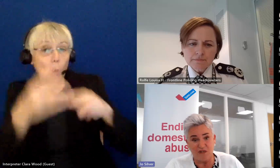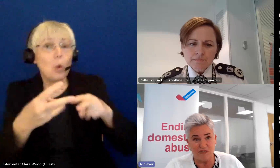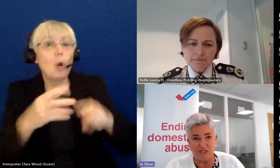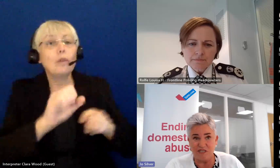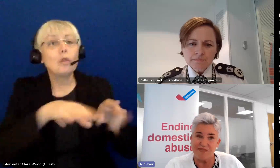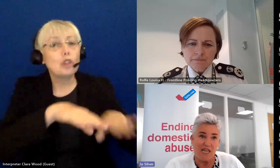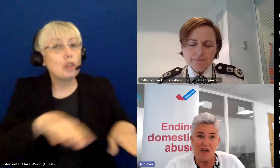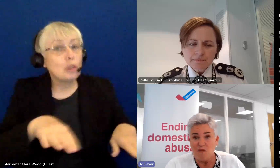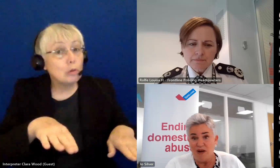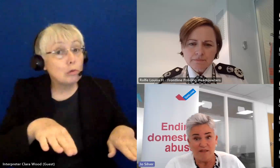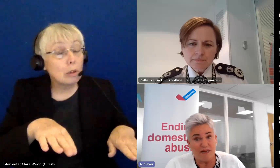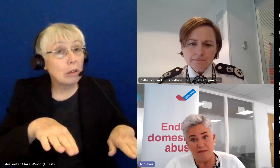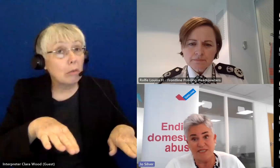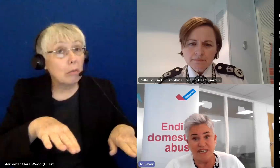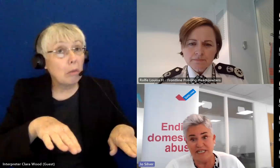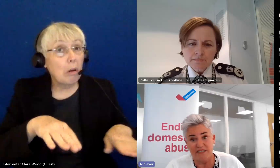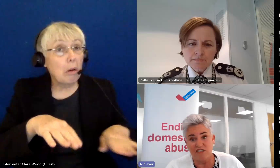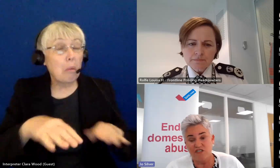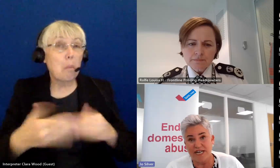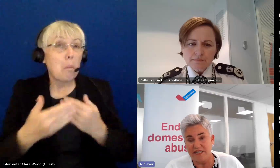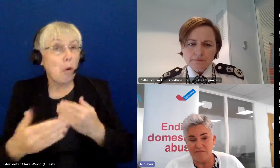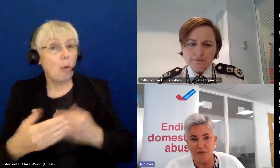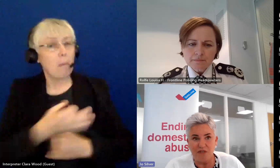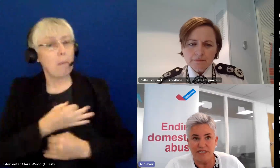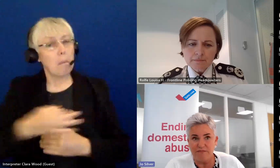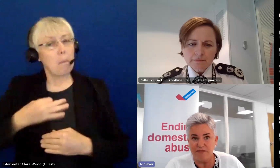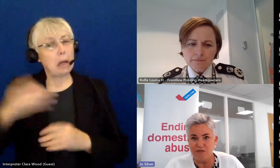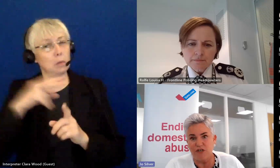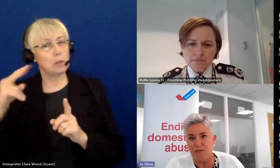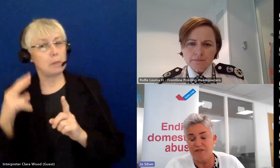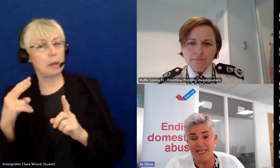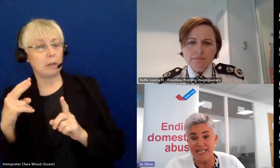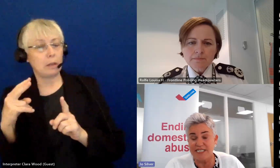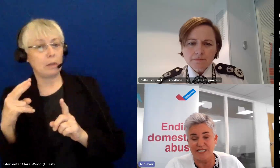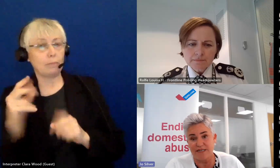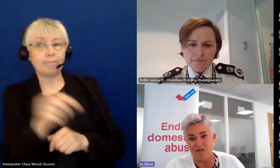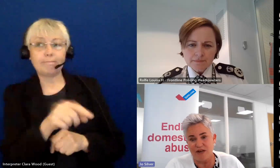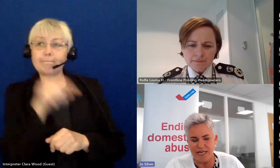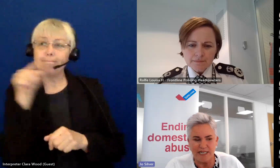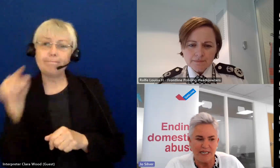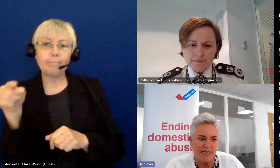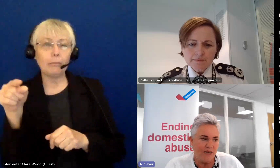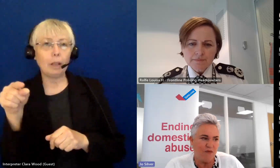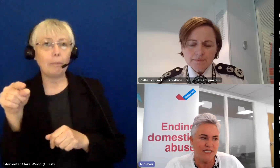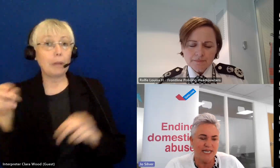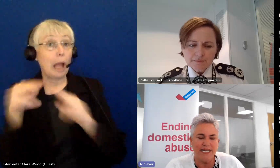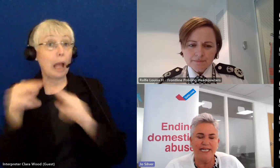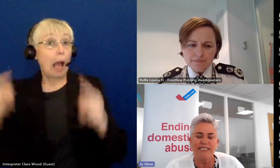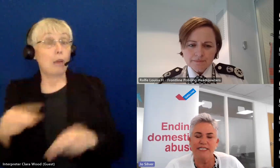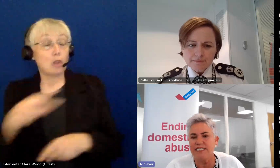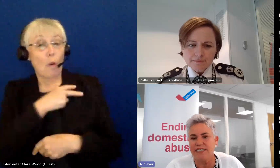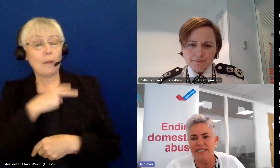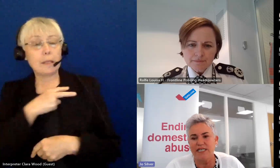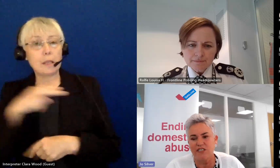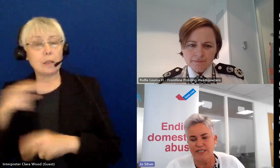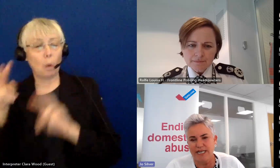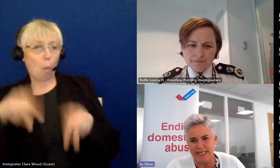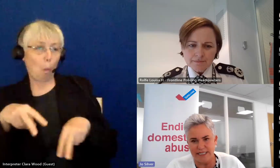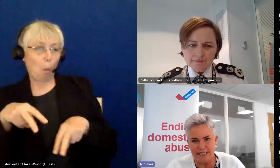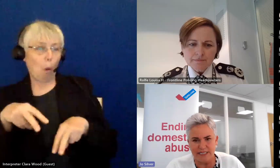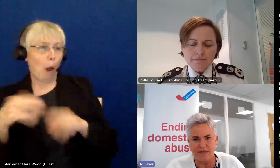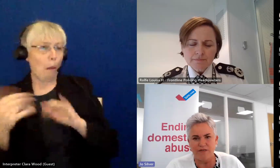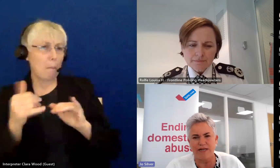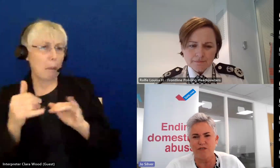just thought, well, perhaps I can try and put them to a top of a list somewhere. There wasn't any consistent